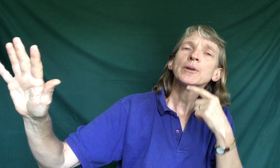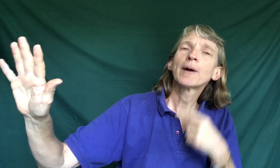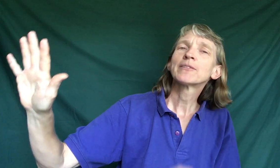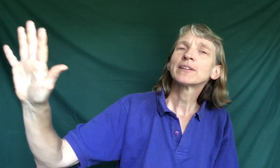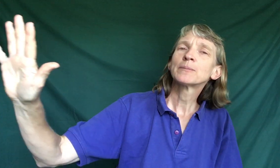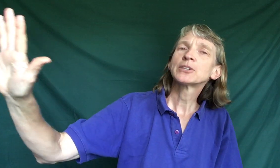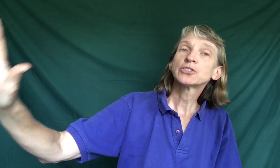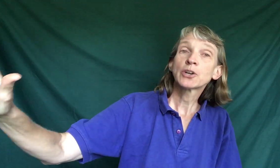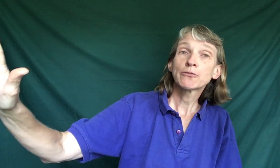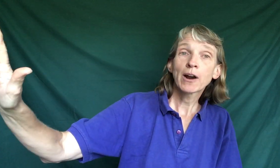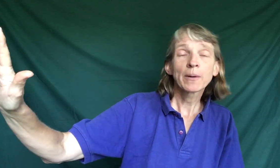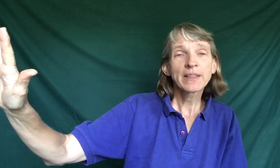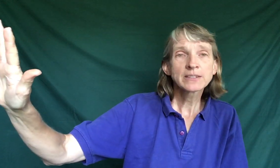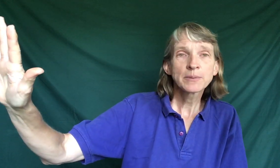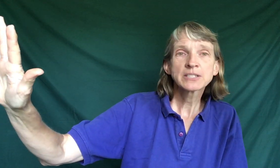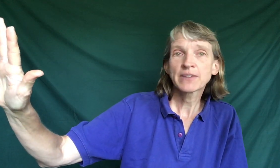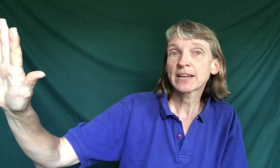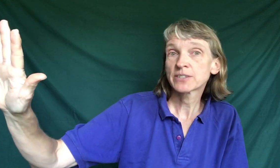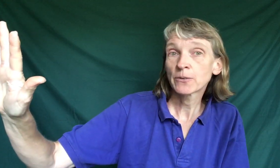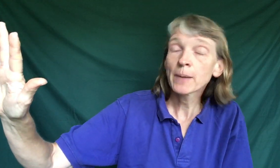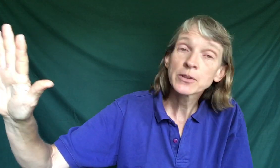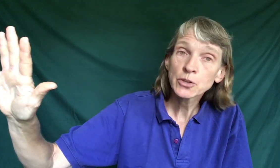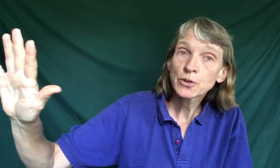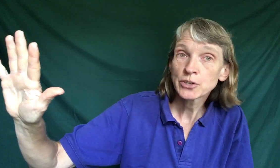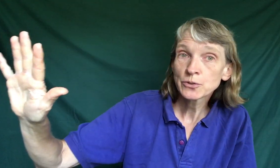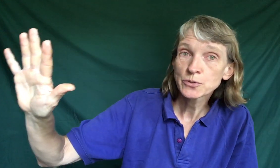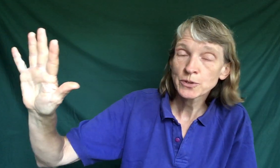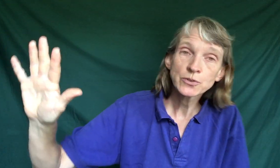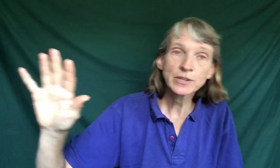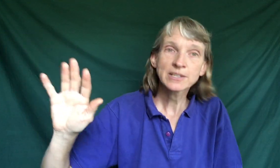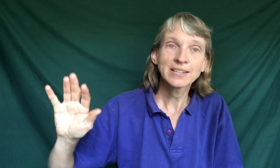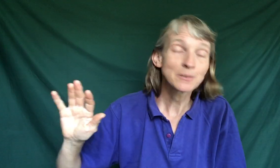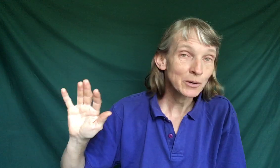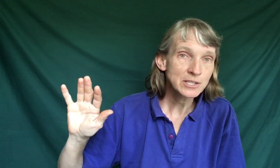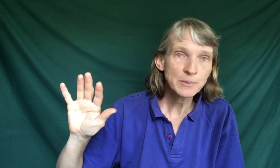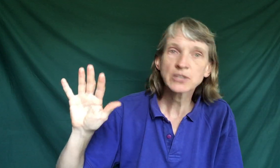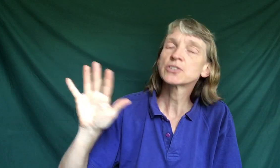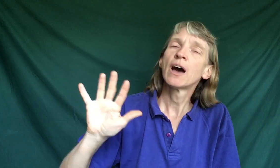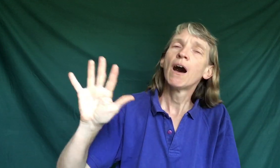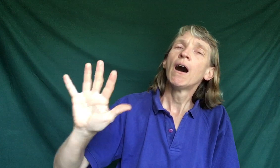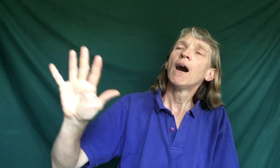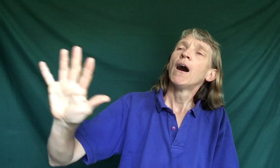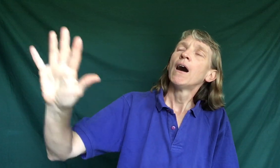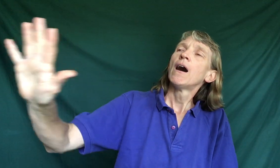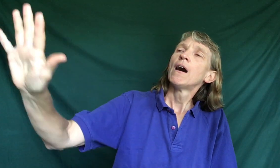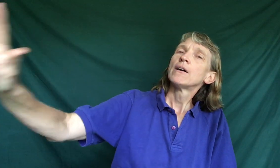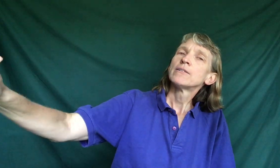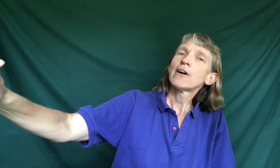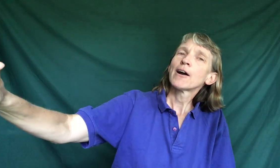your mouth a little bit to show far away. That's a piece of ASL grammar that you can use when you're doing sign-supported speech. Far